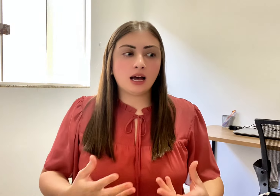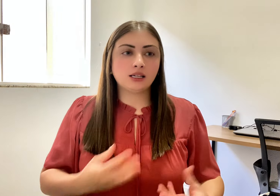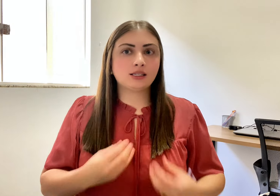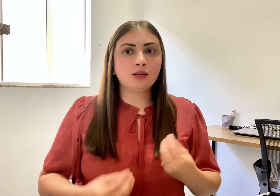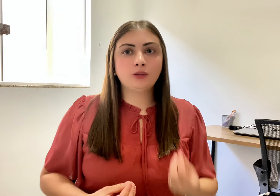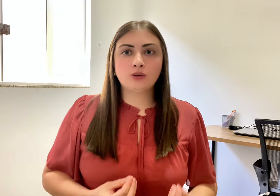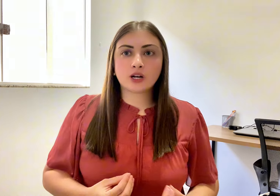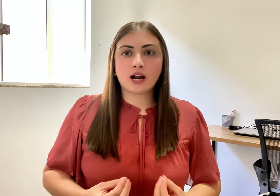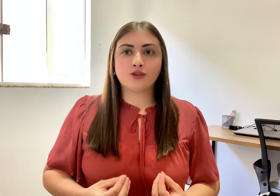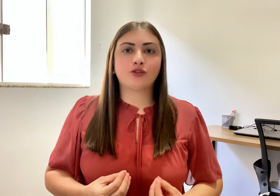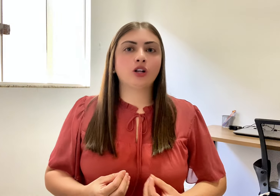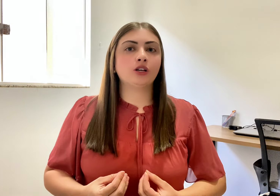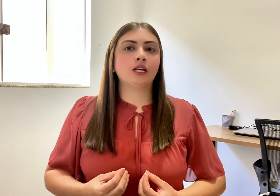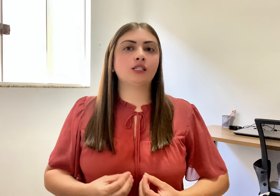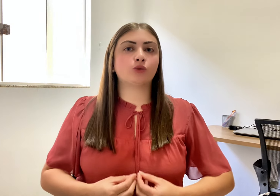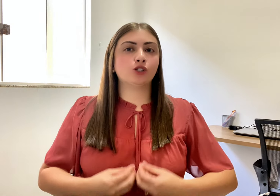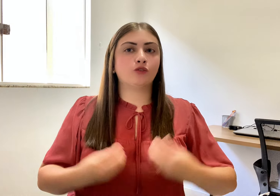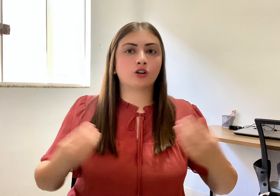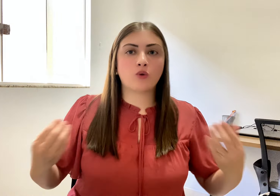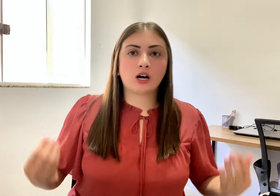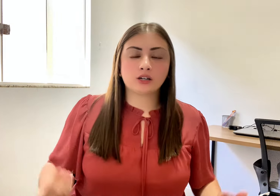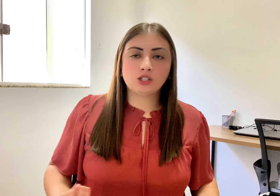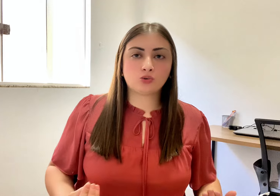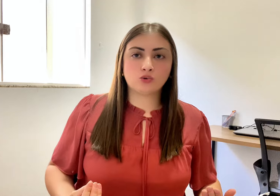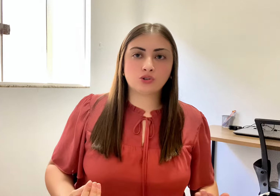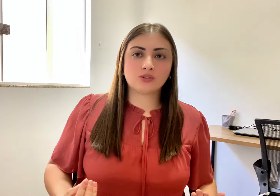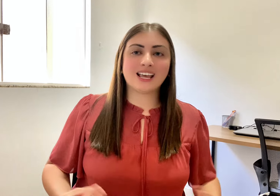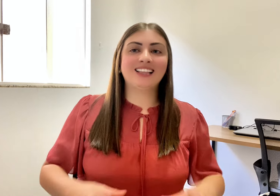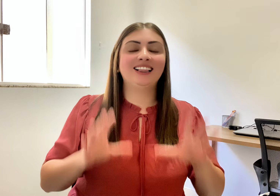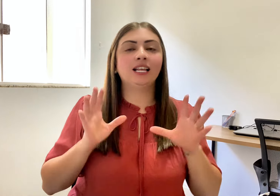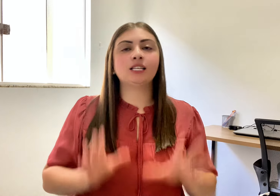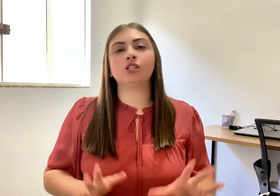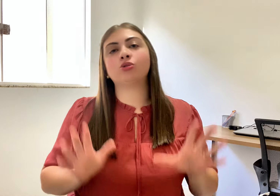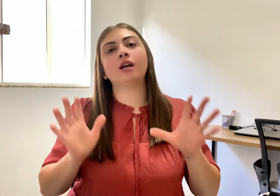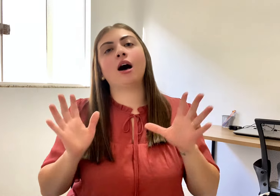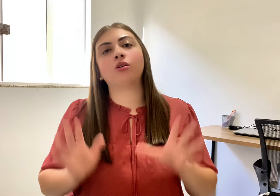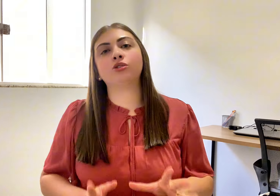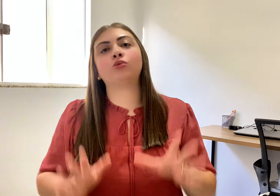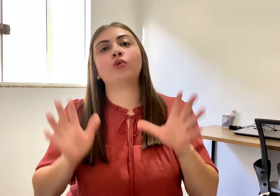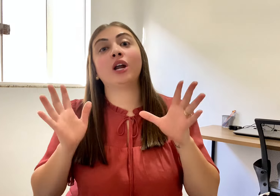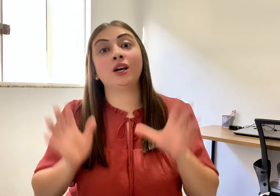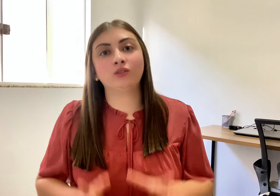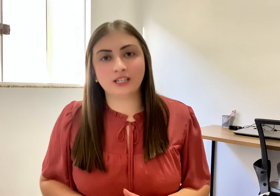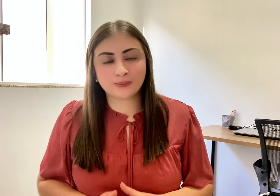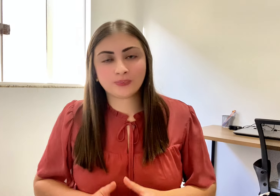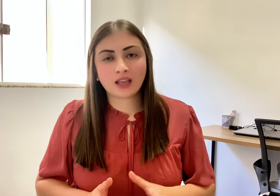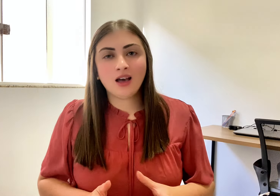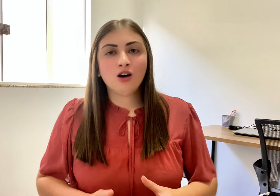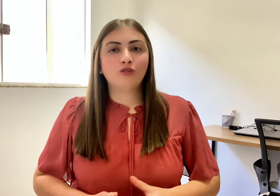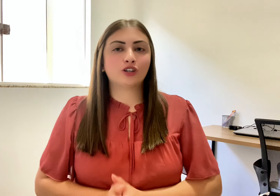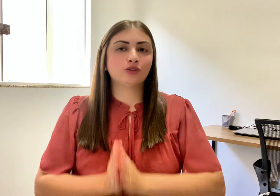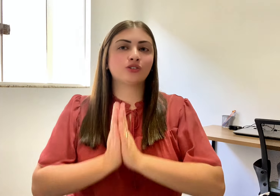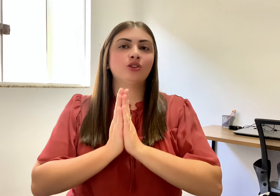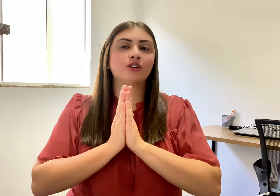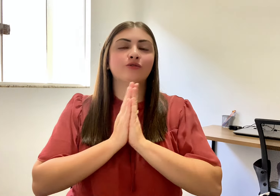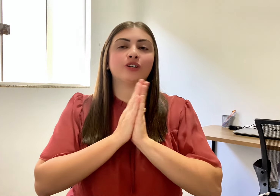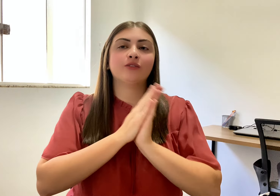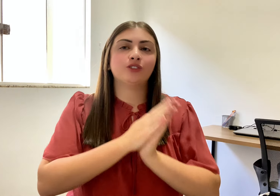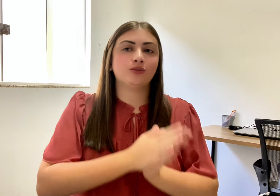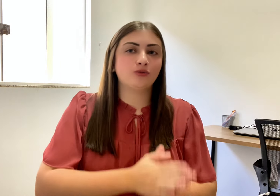It simply required following straightforward instructions and listening to the audio regularly. For those looking for an effective way